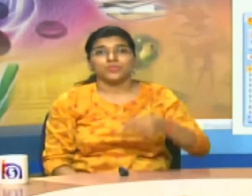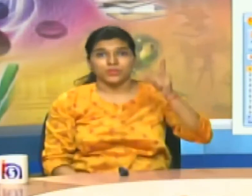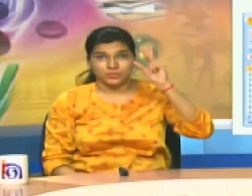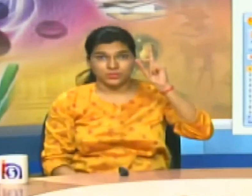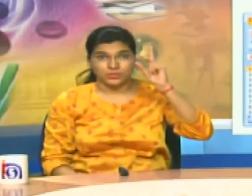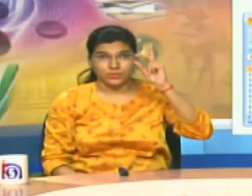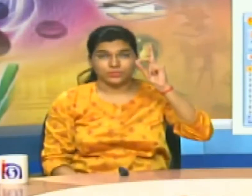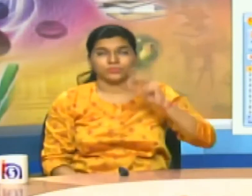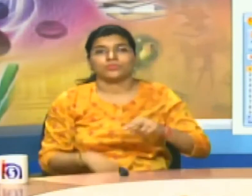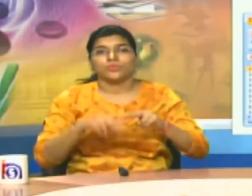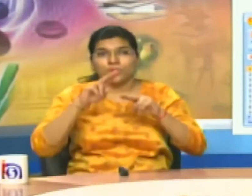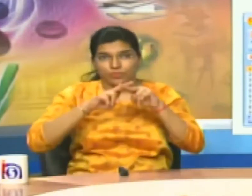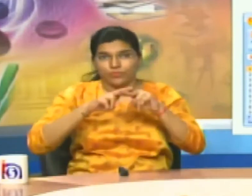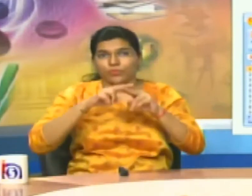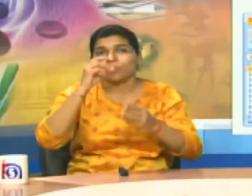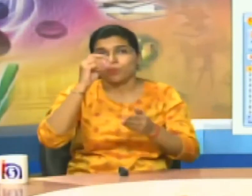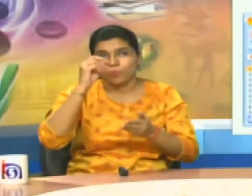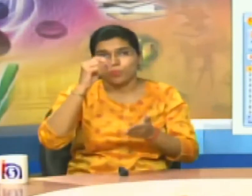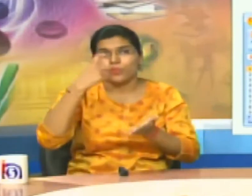that is linked with the